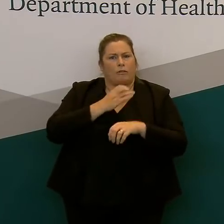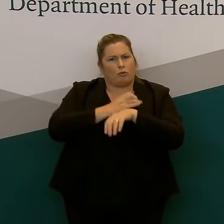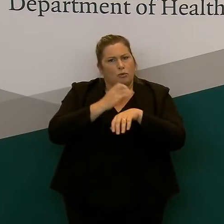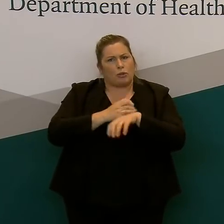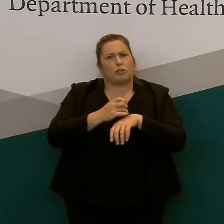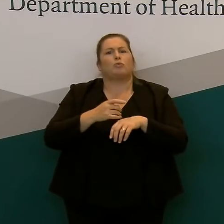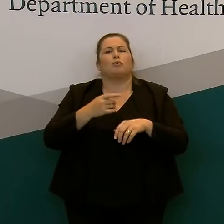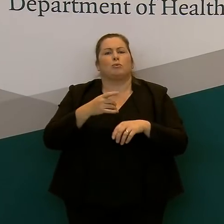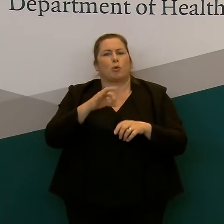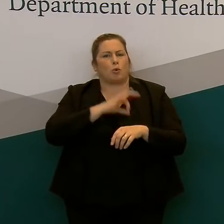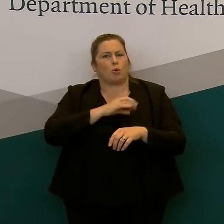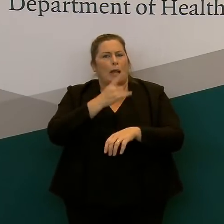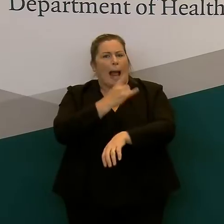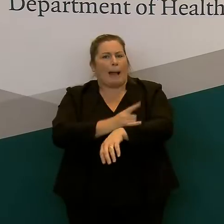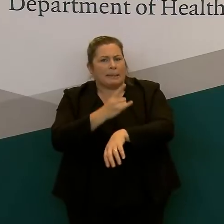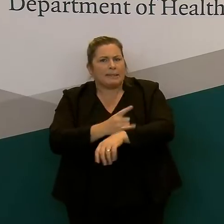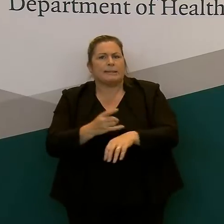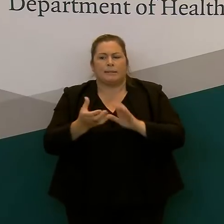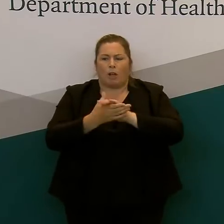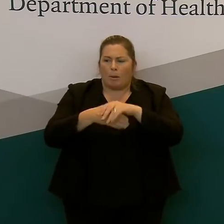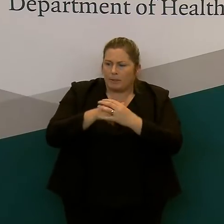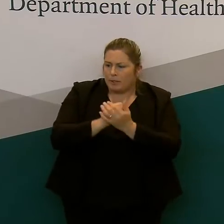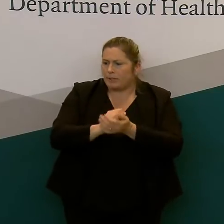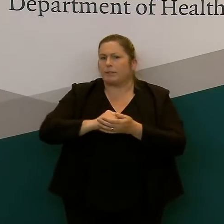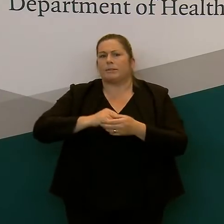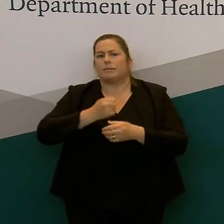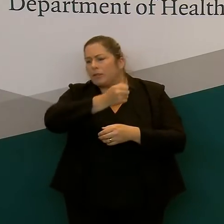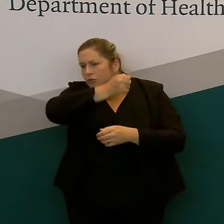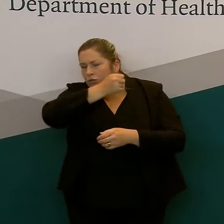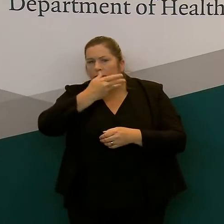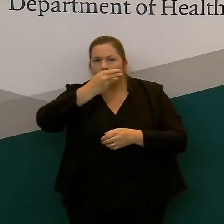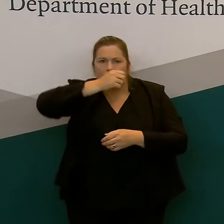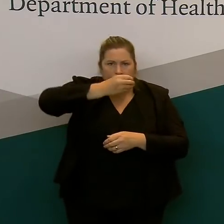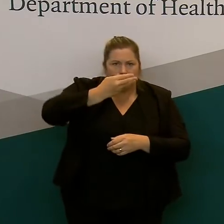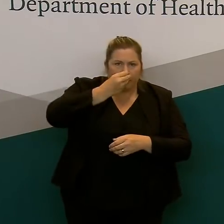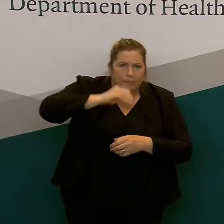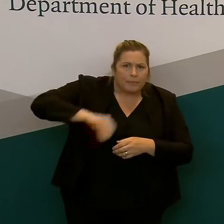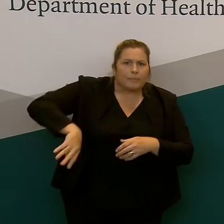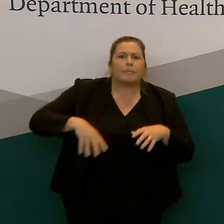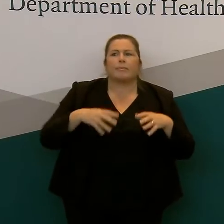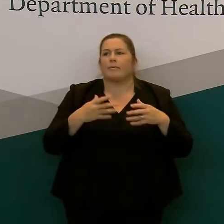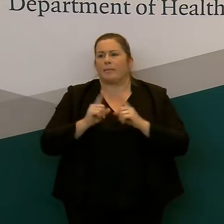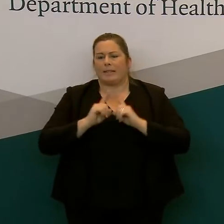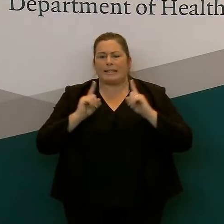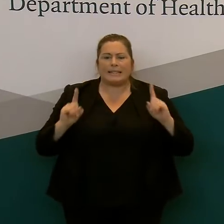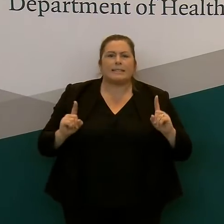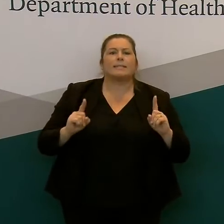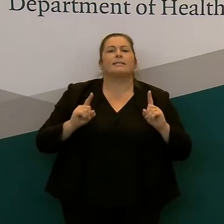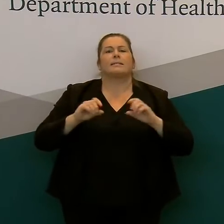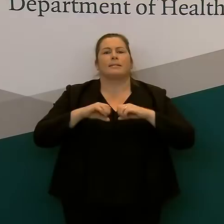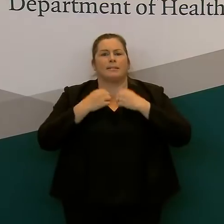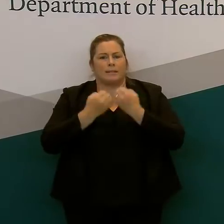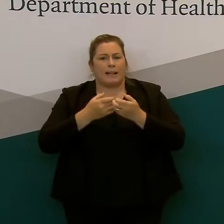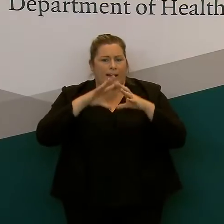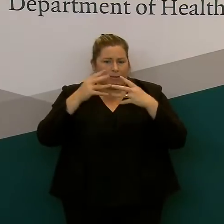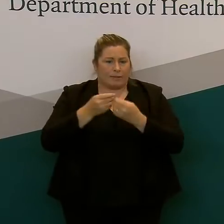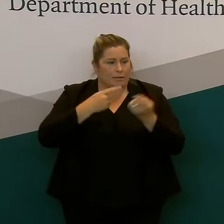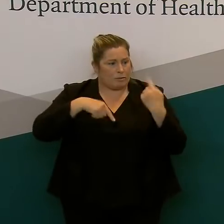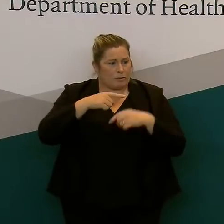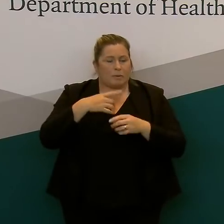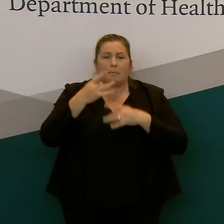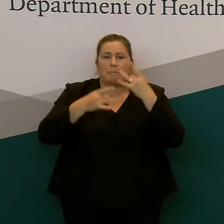of the last couple of months, restrictions in place where essentially the decisions are being made for us each as